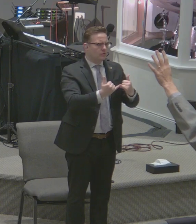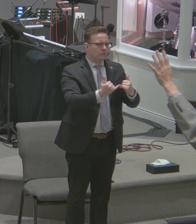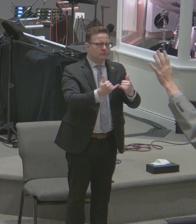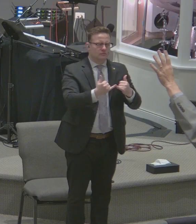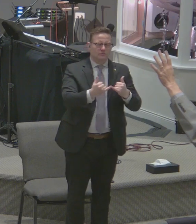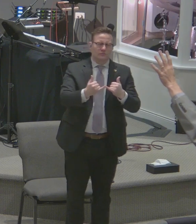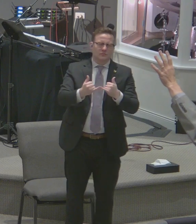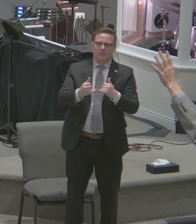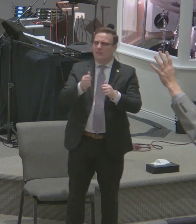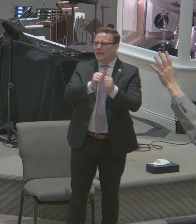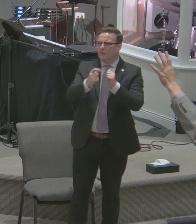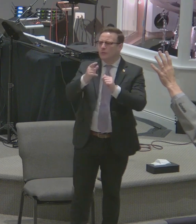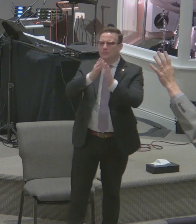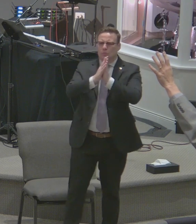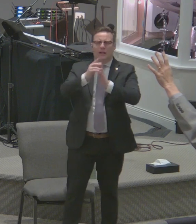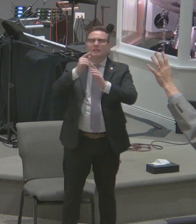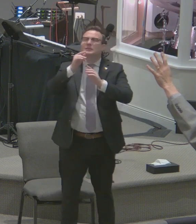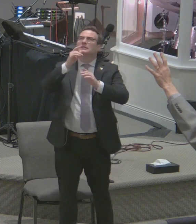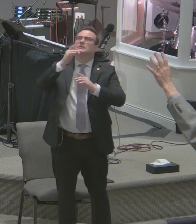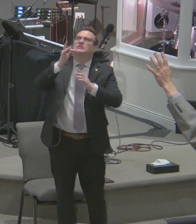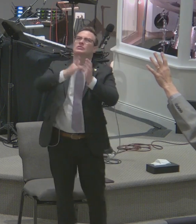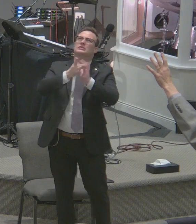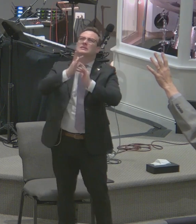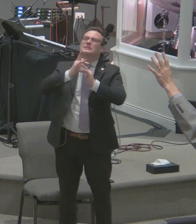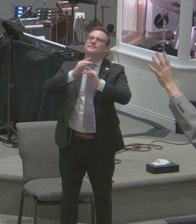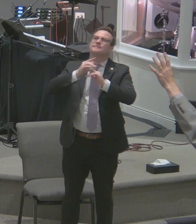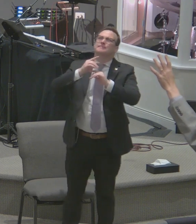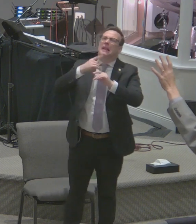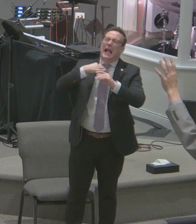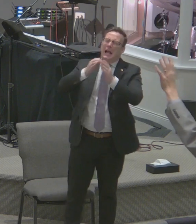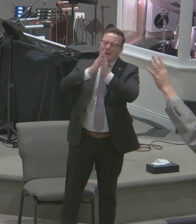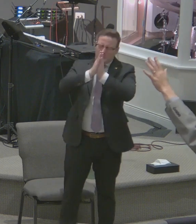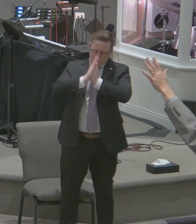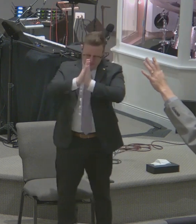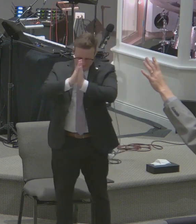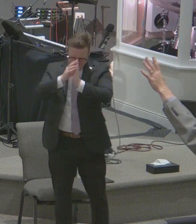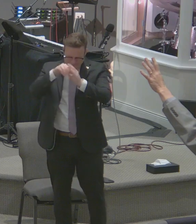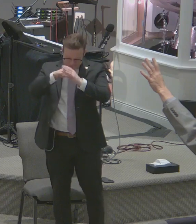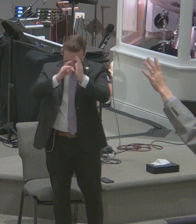Father, I pray in the mighty, all-powerful name of Jesus